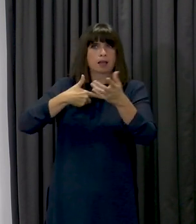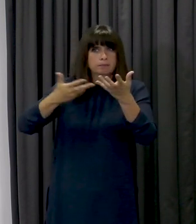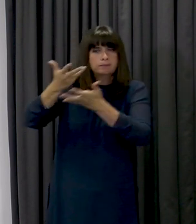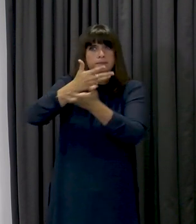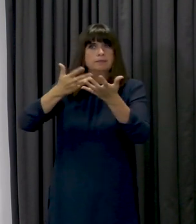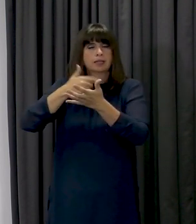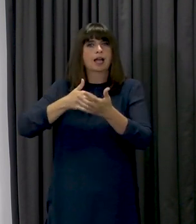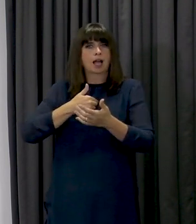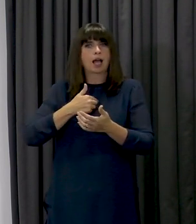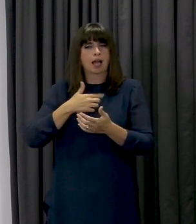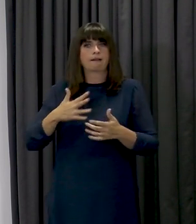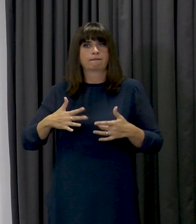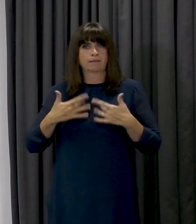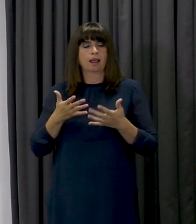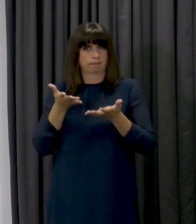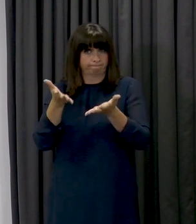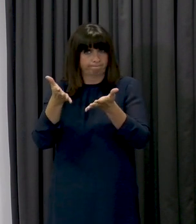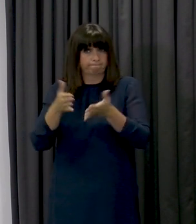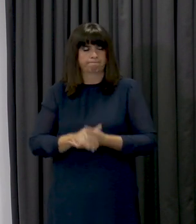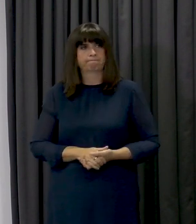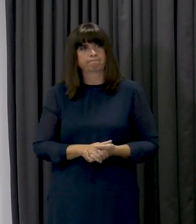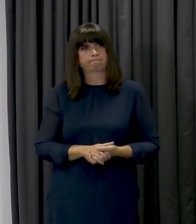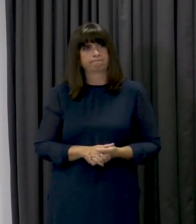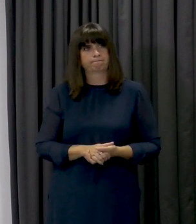would certainly encourage them to do that.